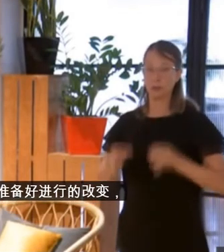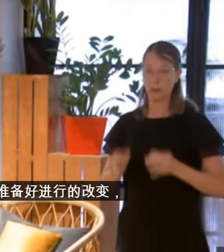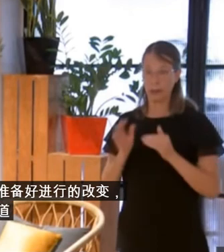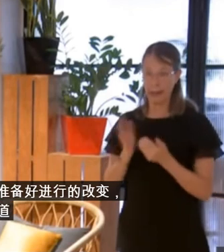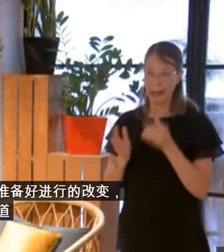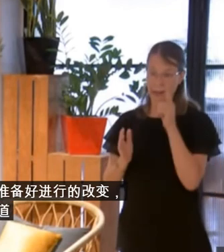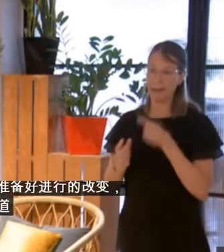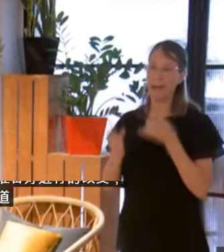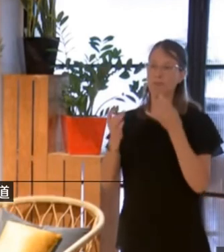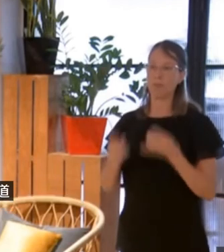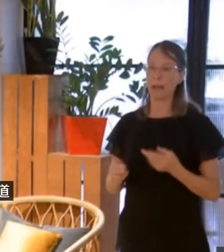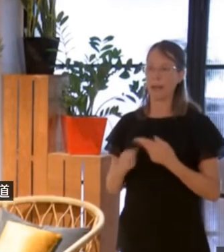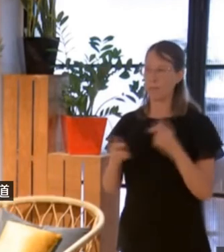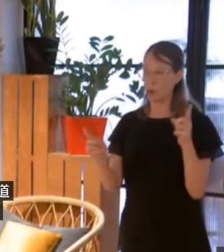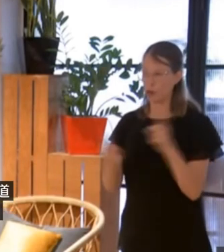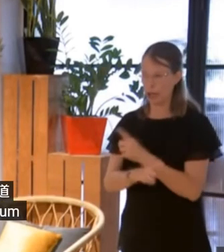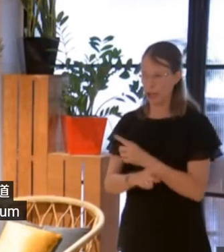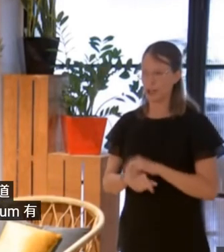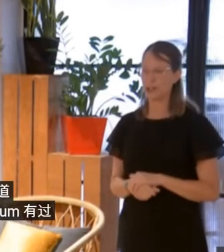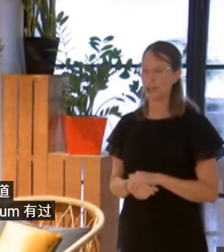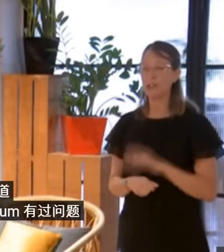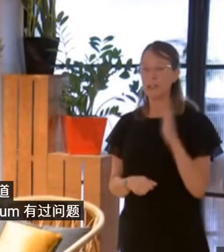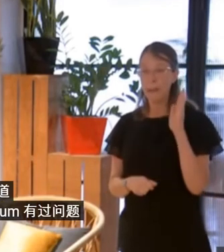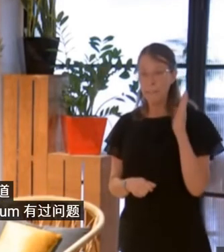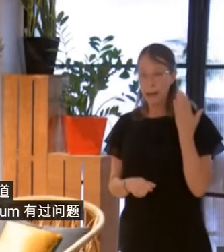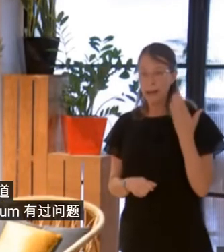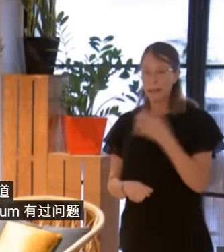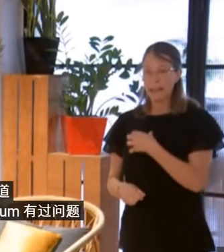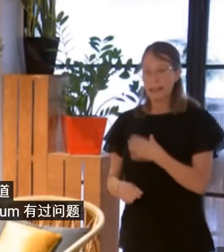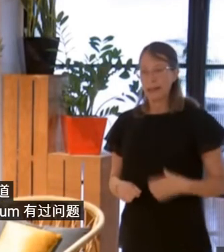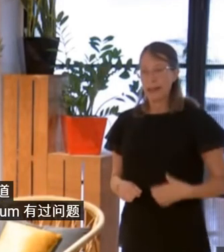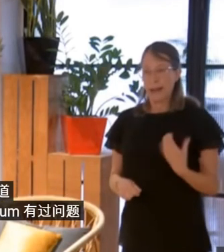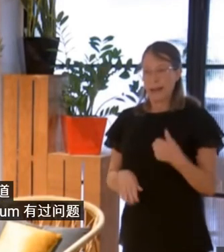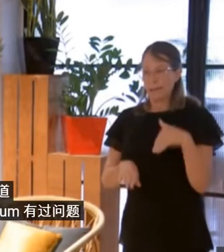incredibly successful. And I know our government's had issues with